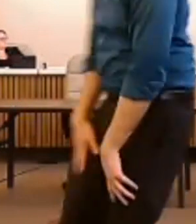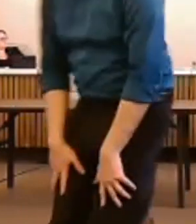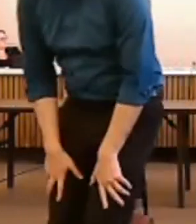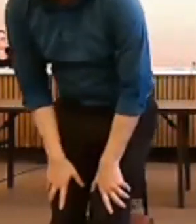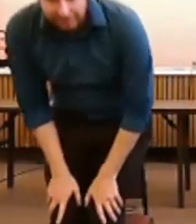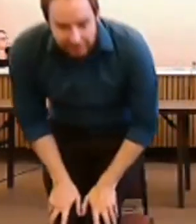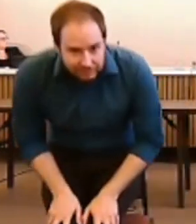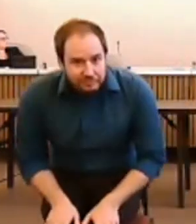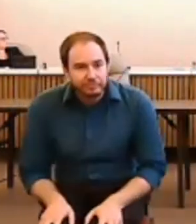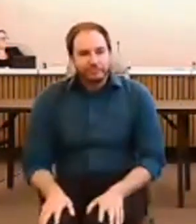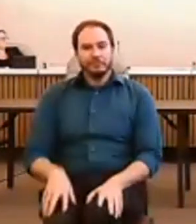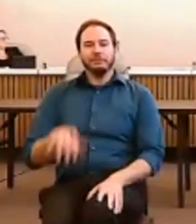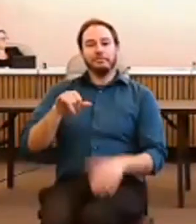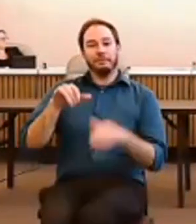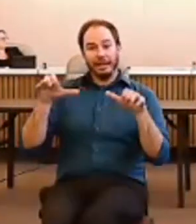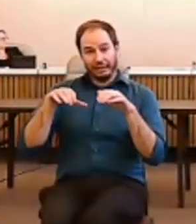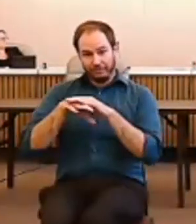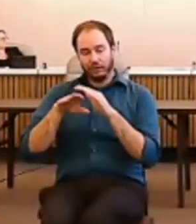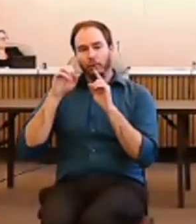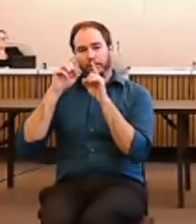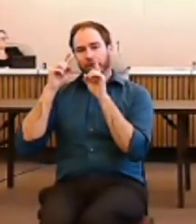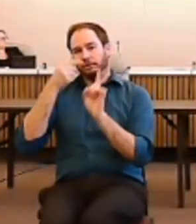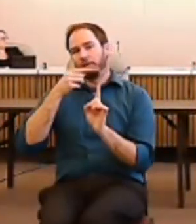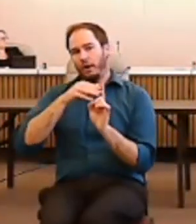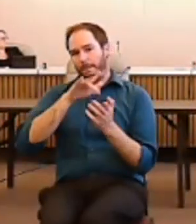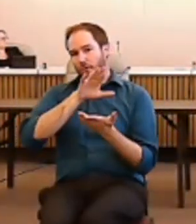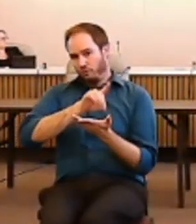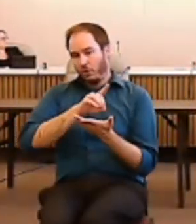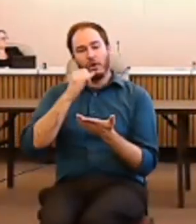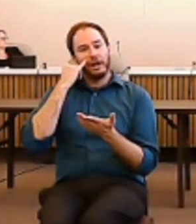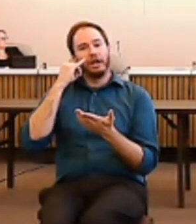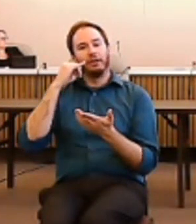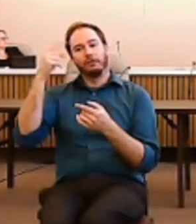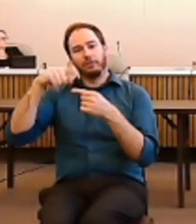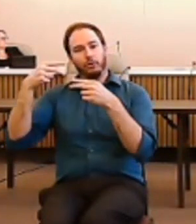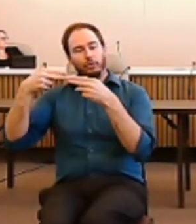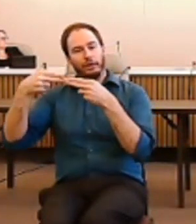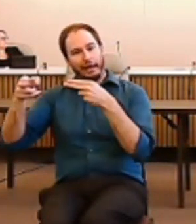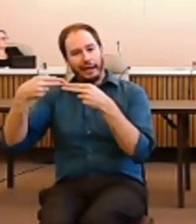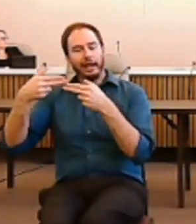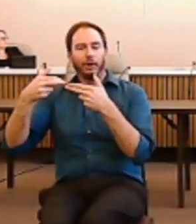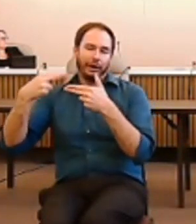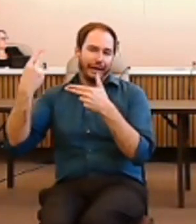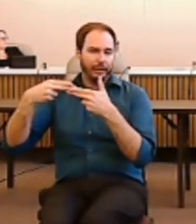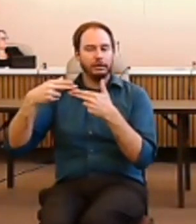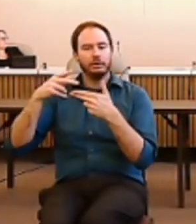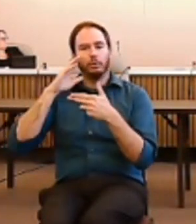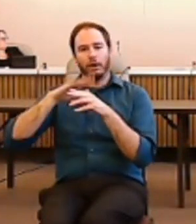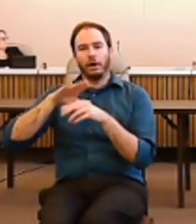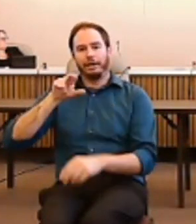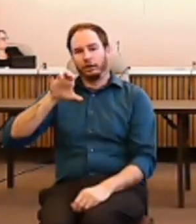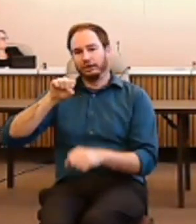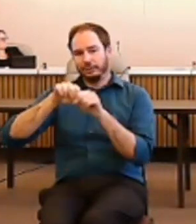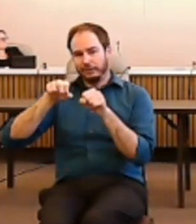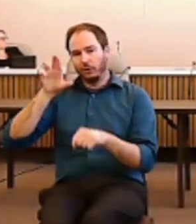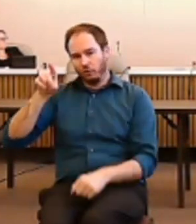active entrance will be the middle road entrance. If they have to gate the other entrance, it would be the Erie Station Road